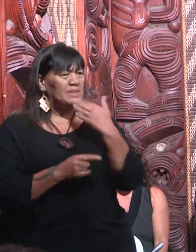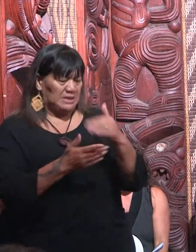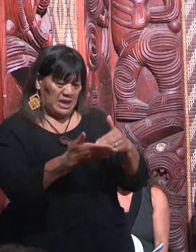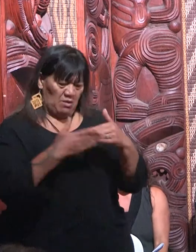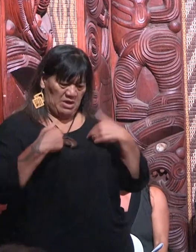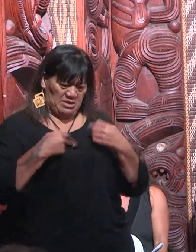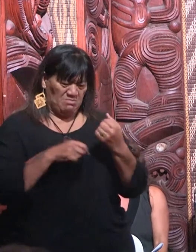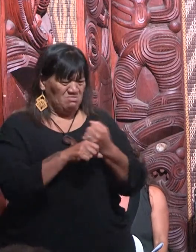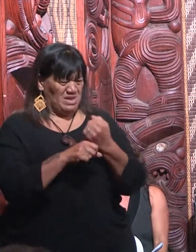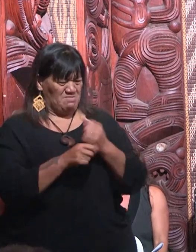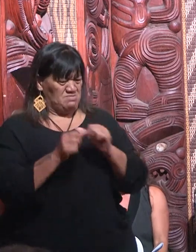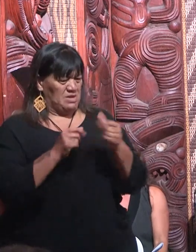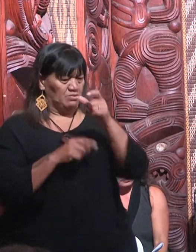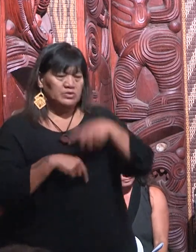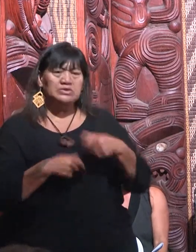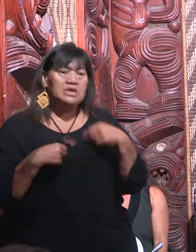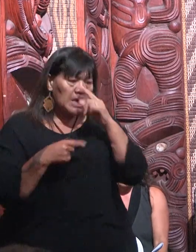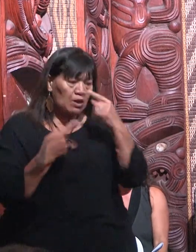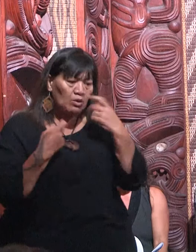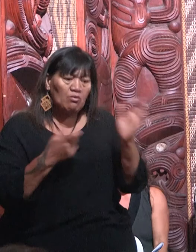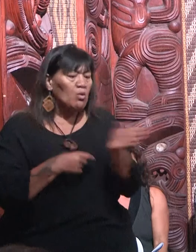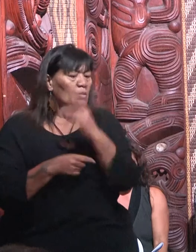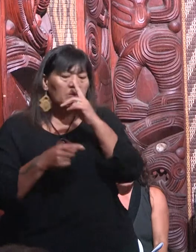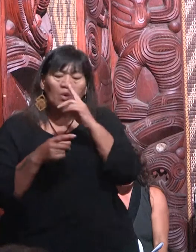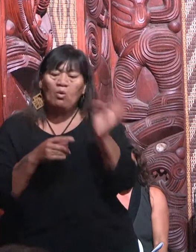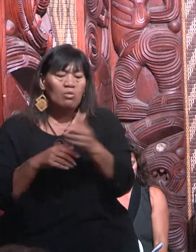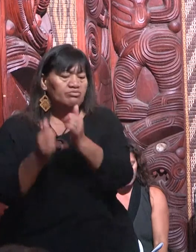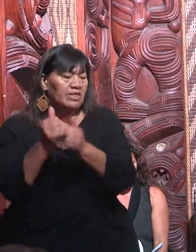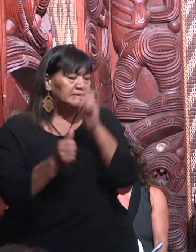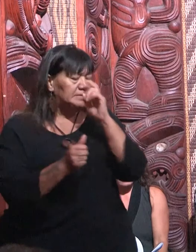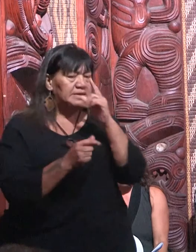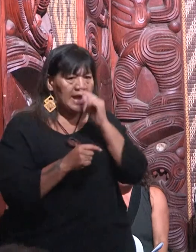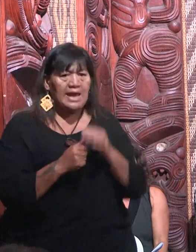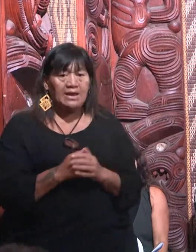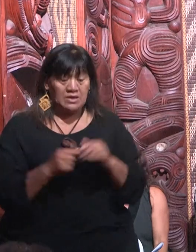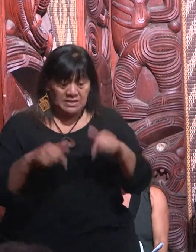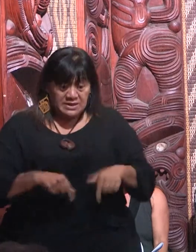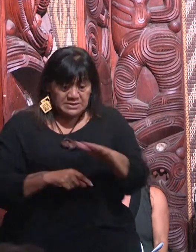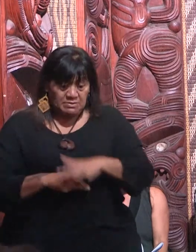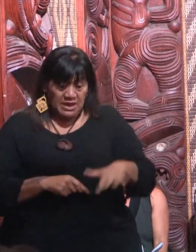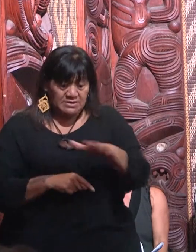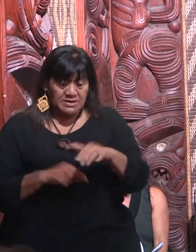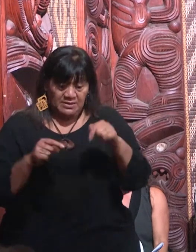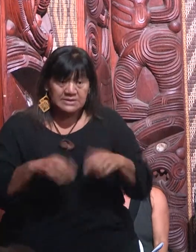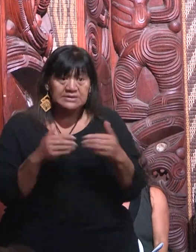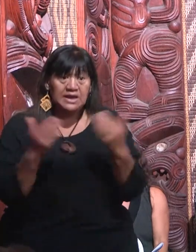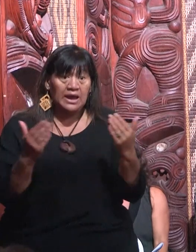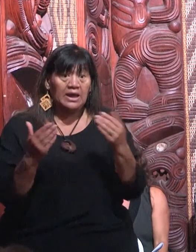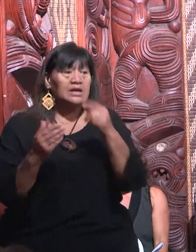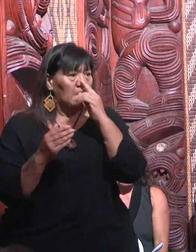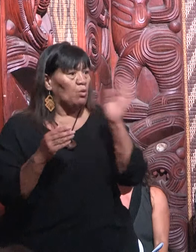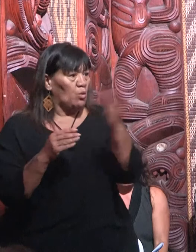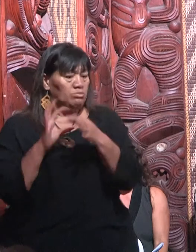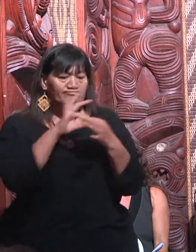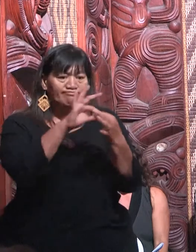people who look after all our brothers and sisters. At this place, on this day, may we unite in